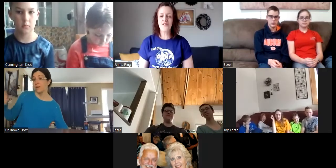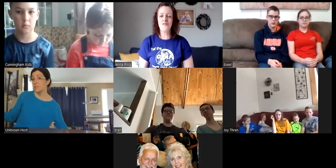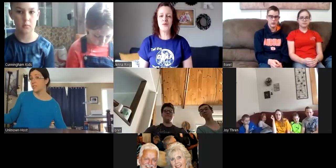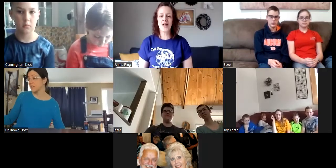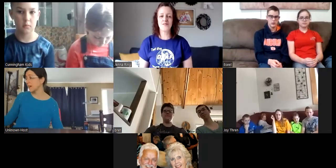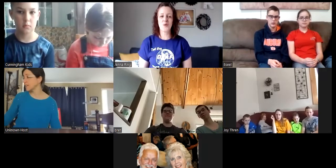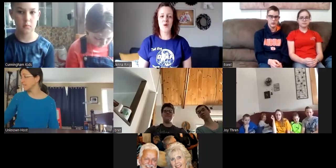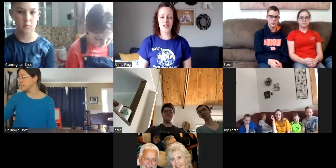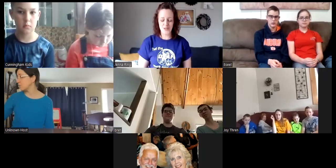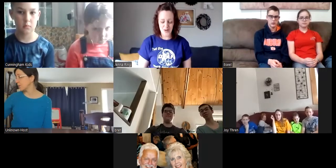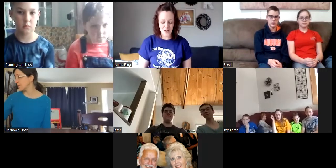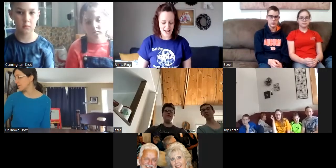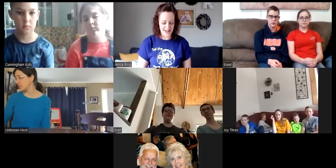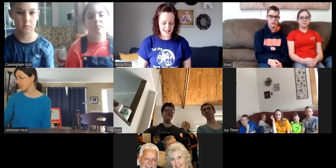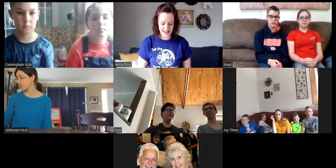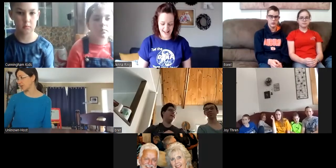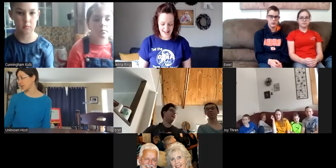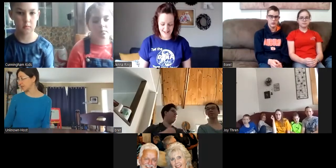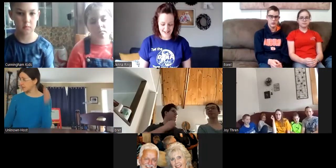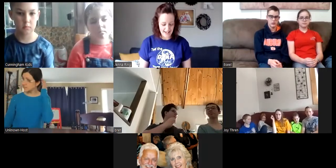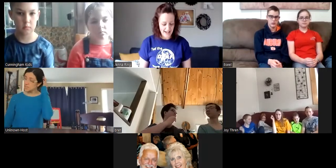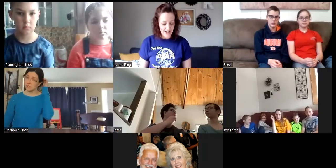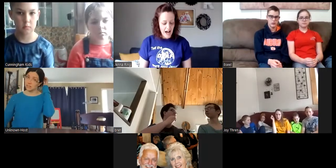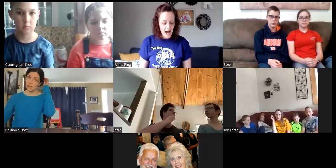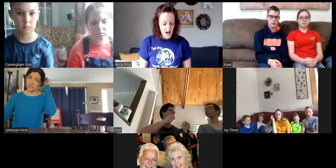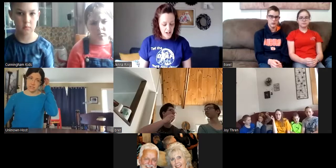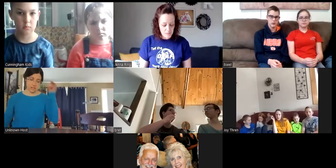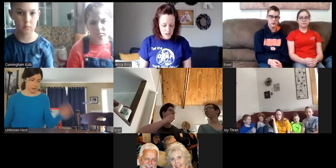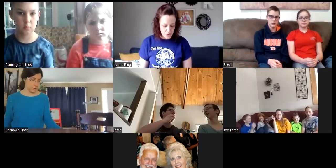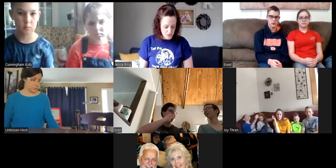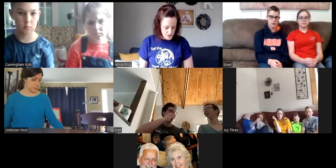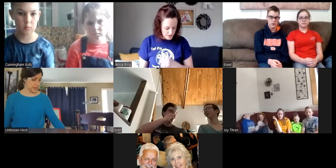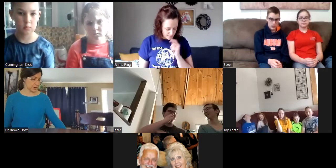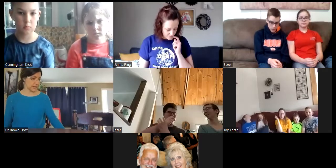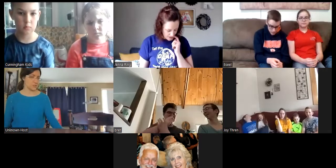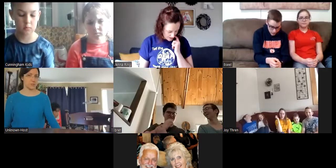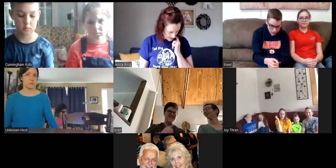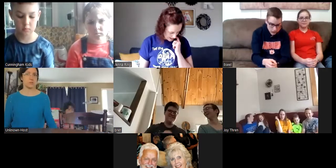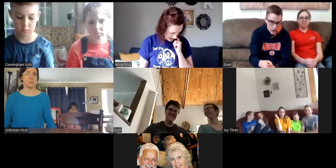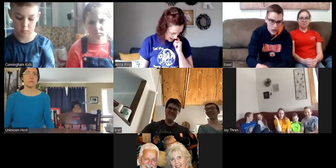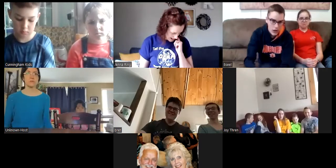There's only a few left, so why don't you go ahead and unmute.